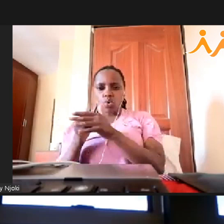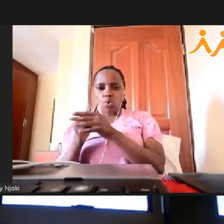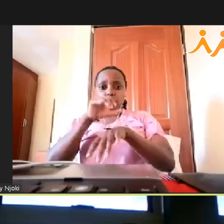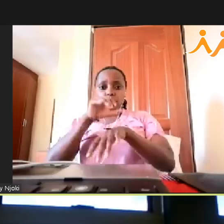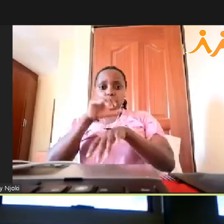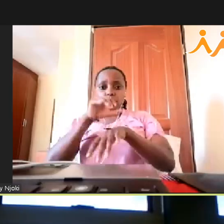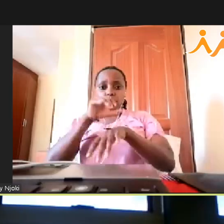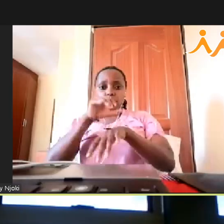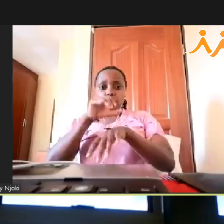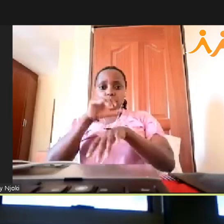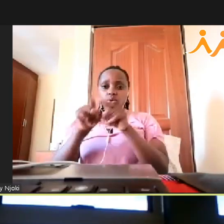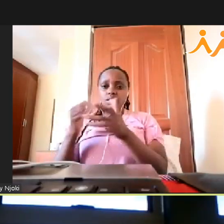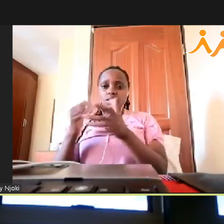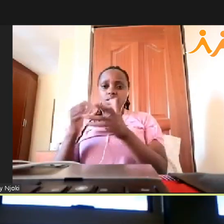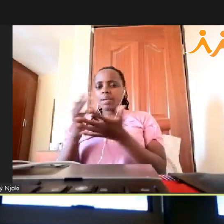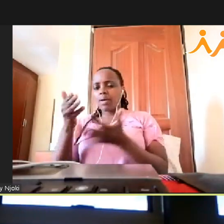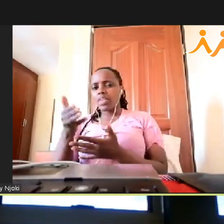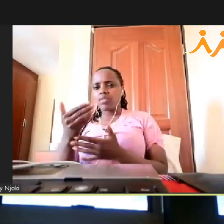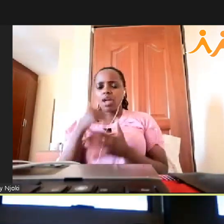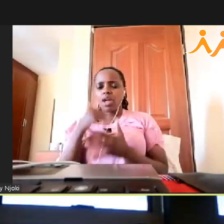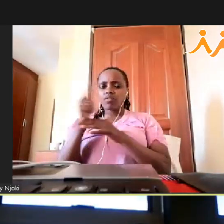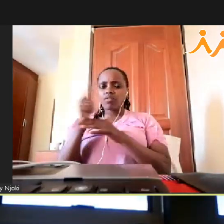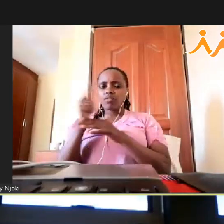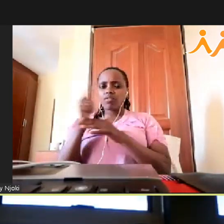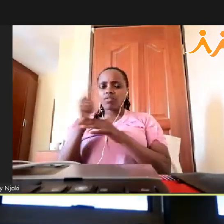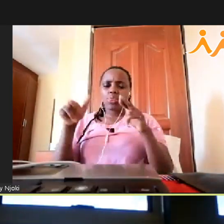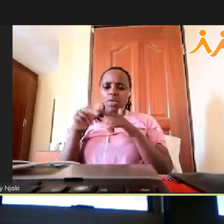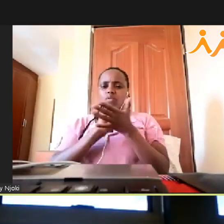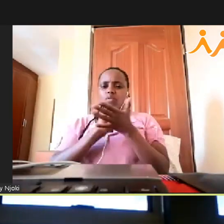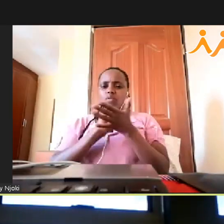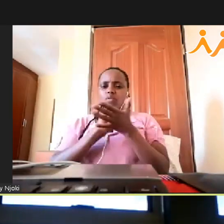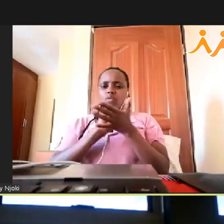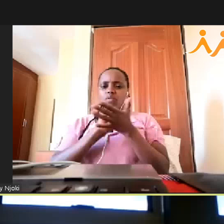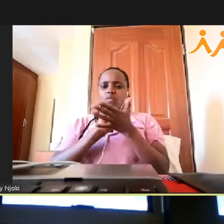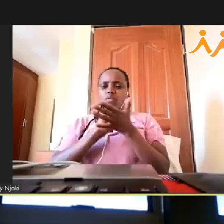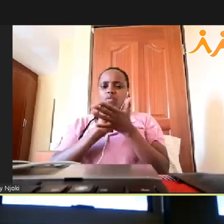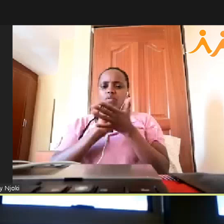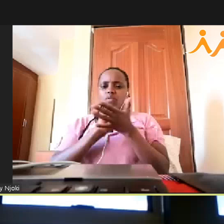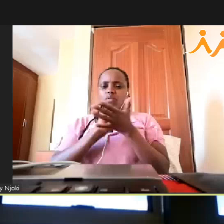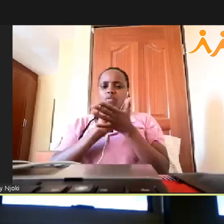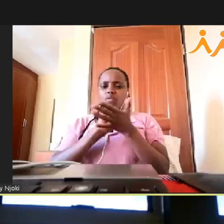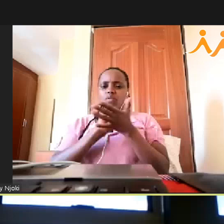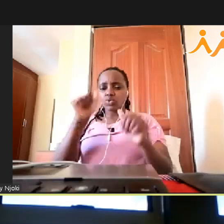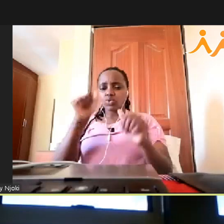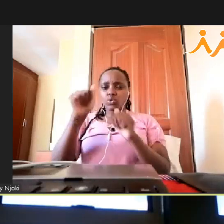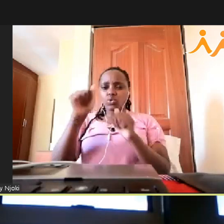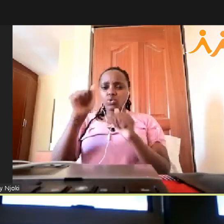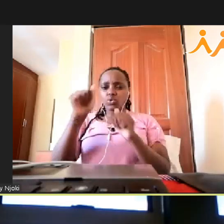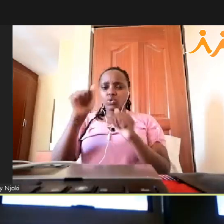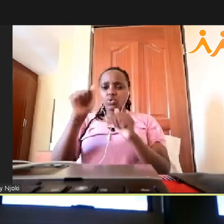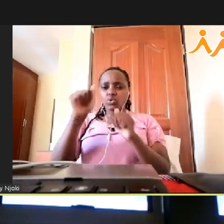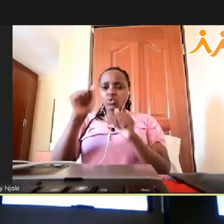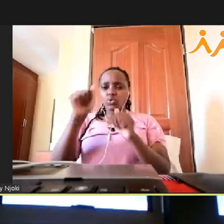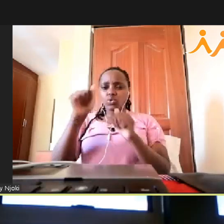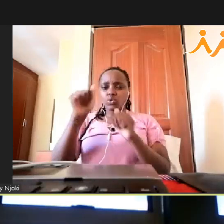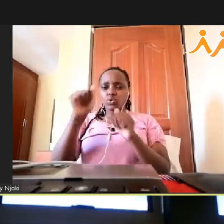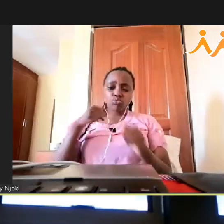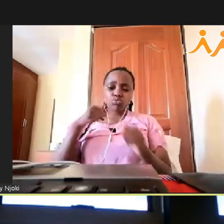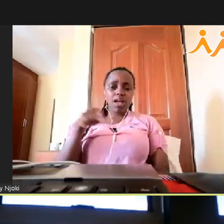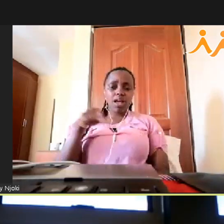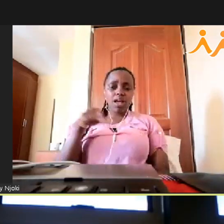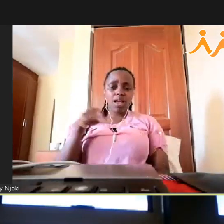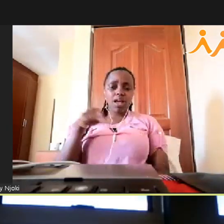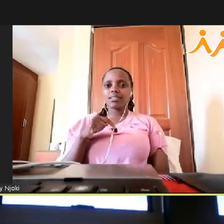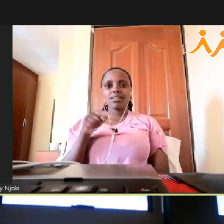them. Some were on the phone with journalists who had written some articles about issues that were of interest to us. And